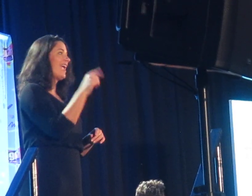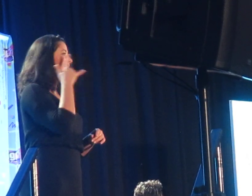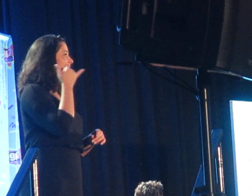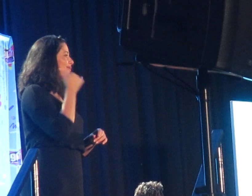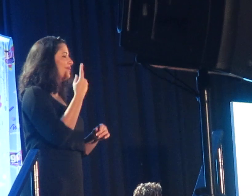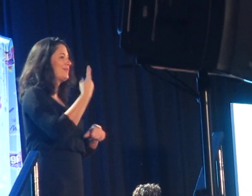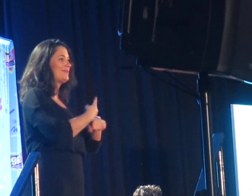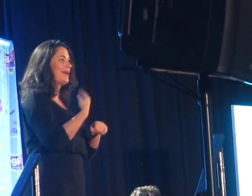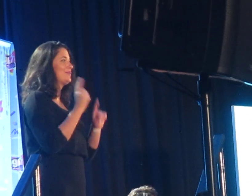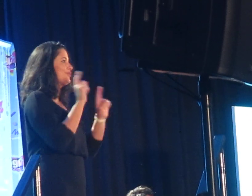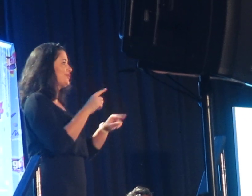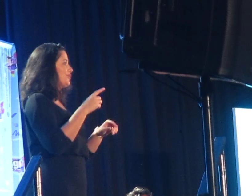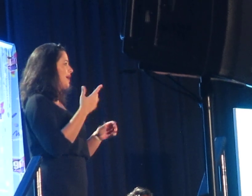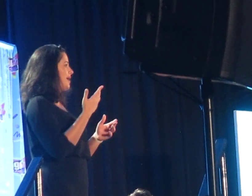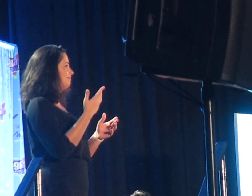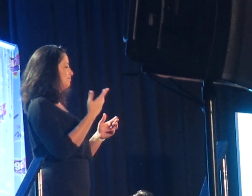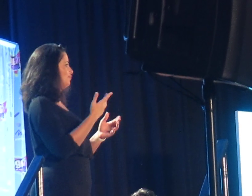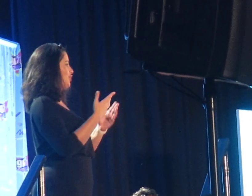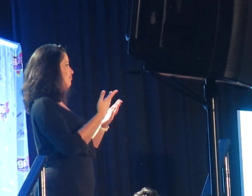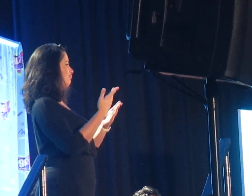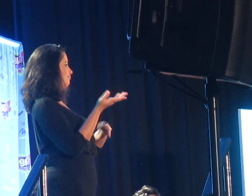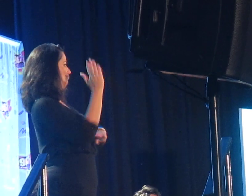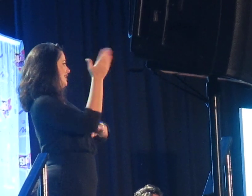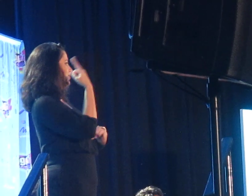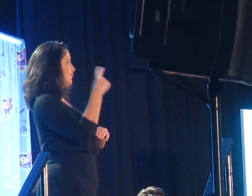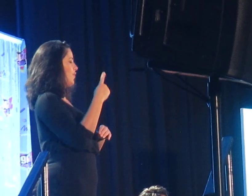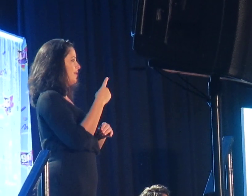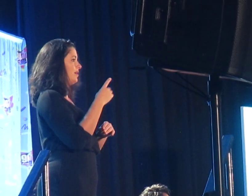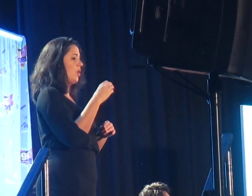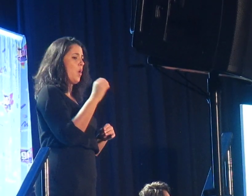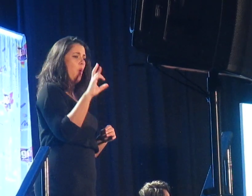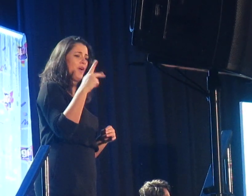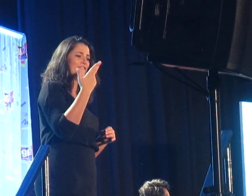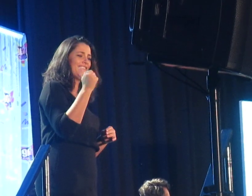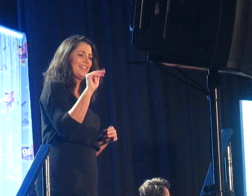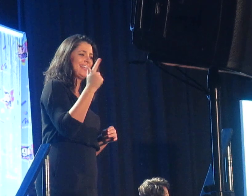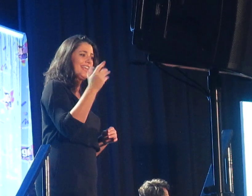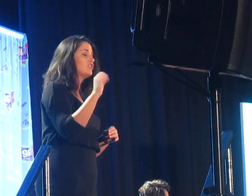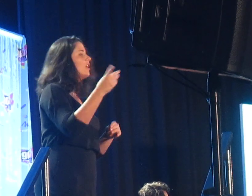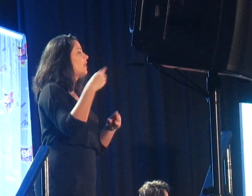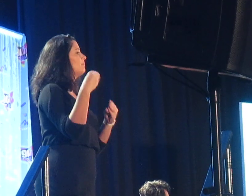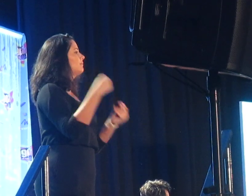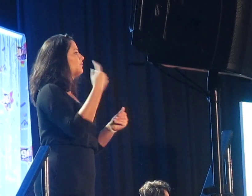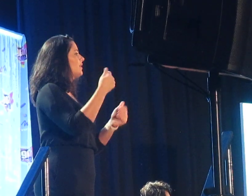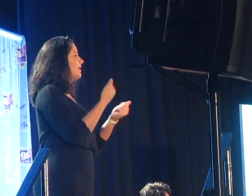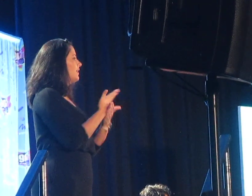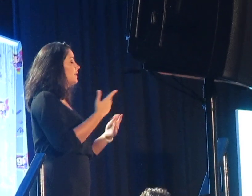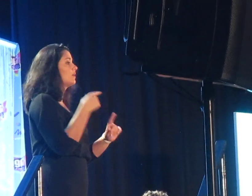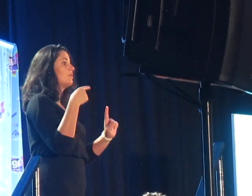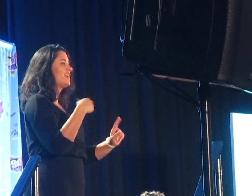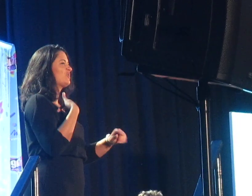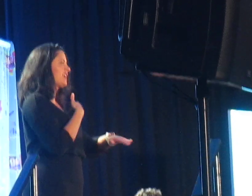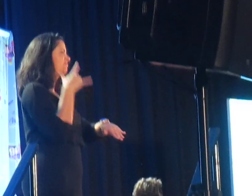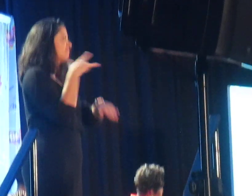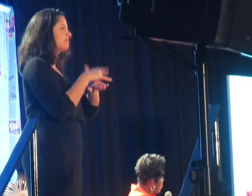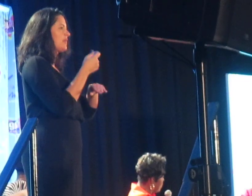a charity benefit for an orphanage, and so they paid for everything, and we came in, we got a little bit late for one of the functions,